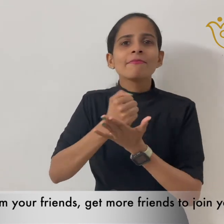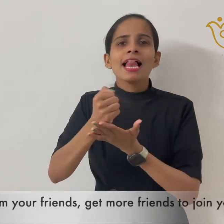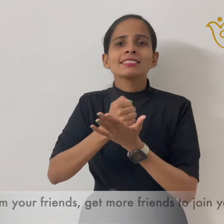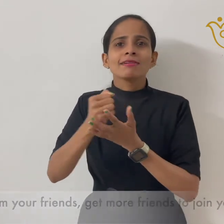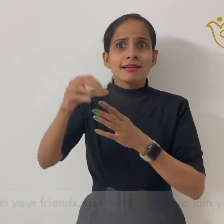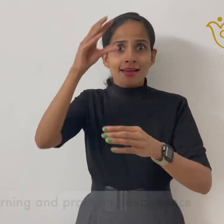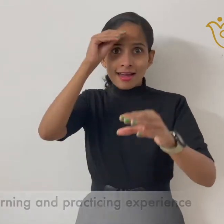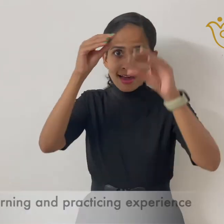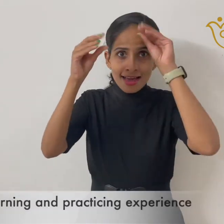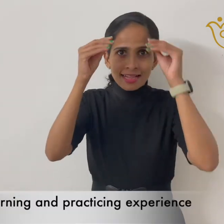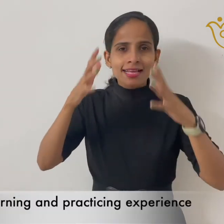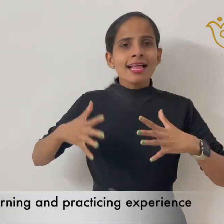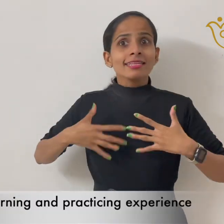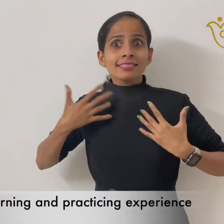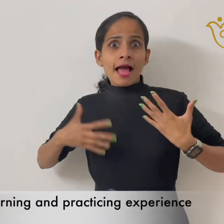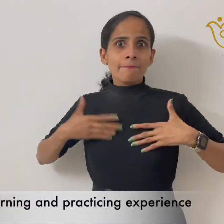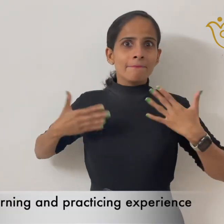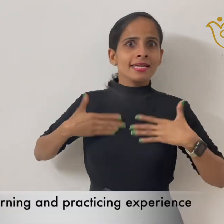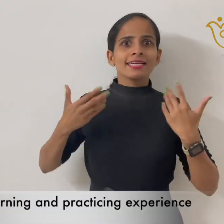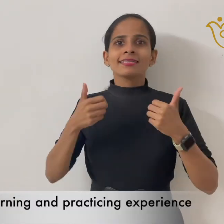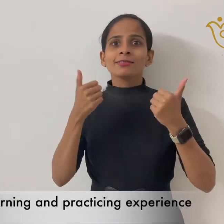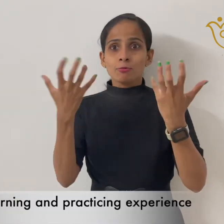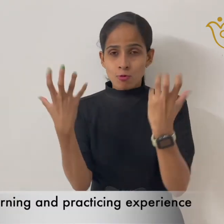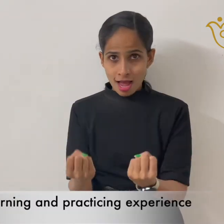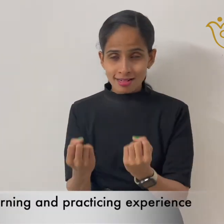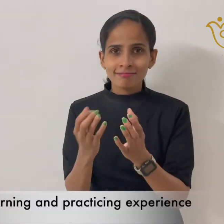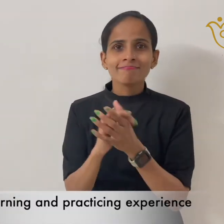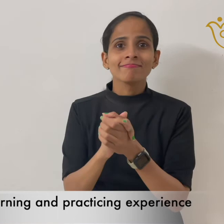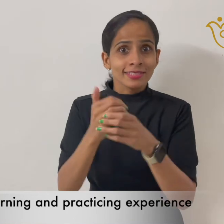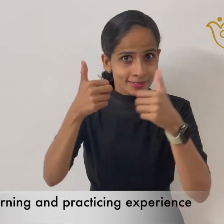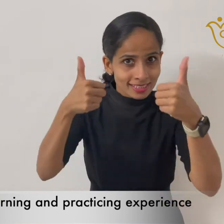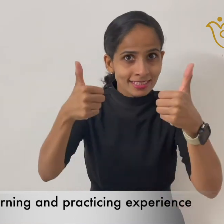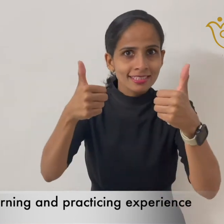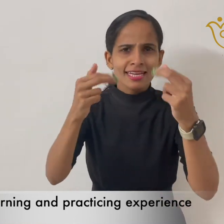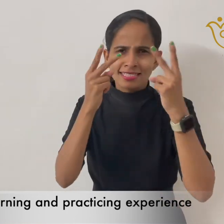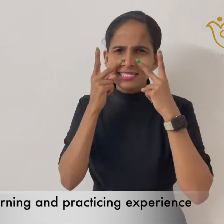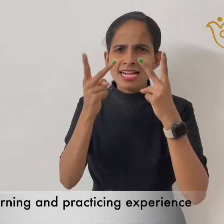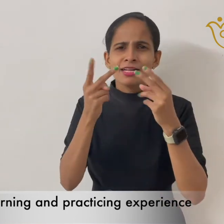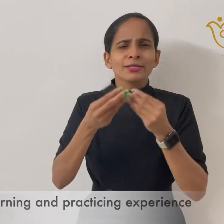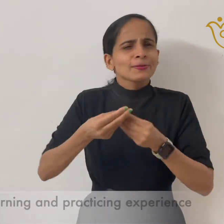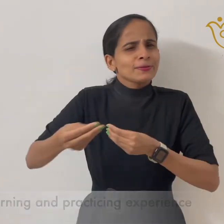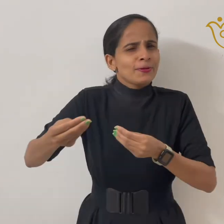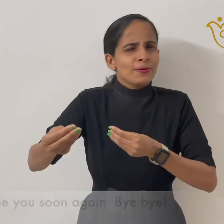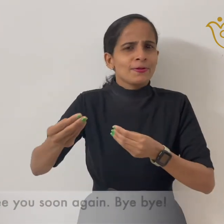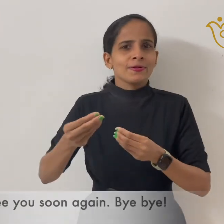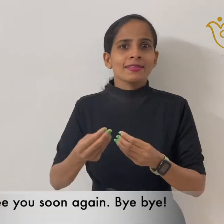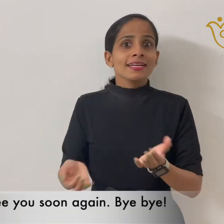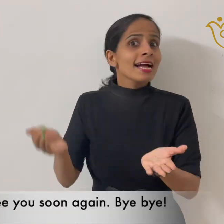experience. We'll see you soon again. Bye bye.